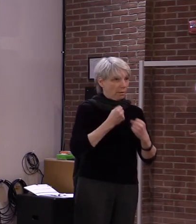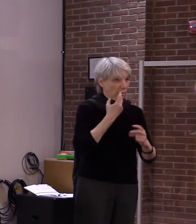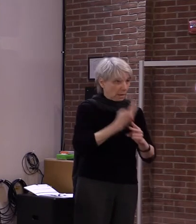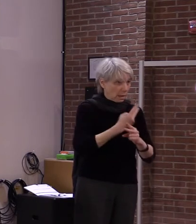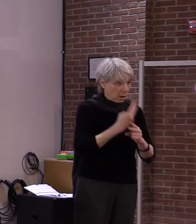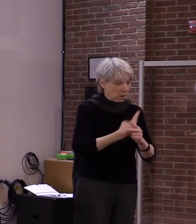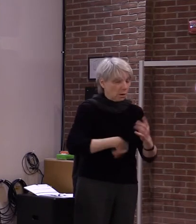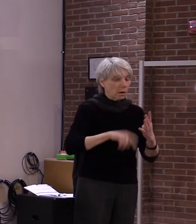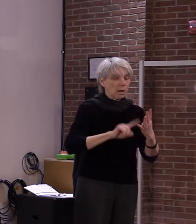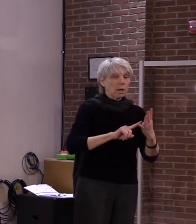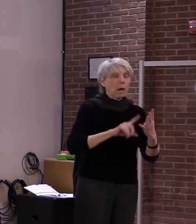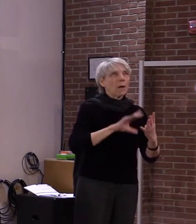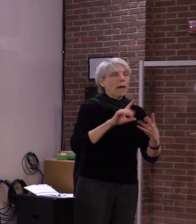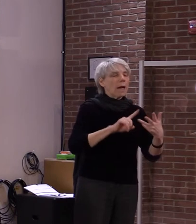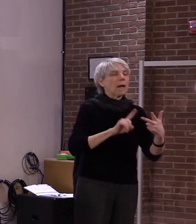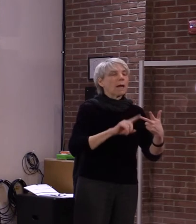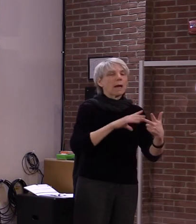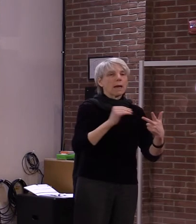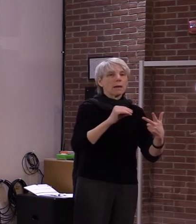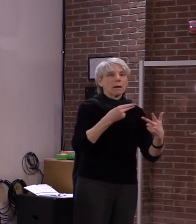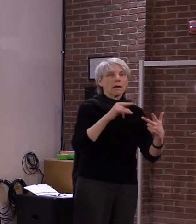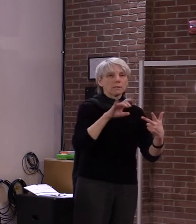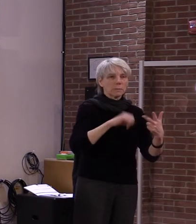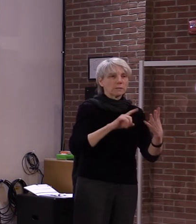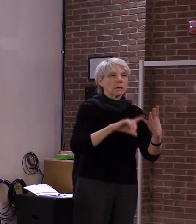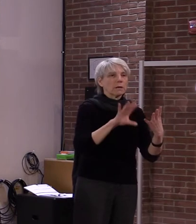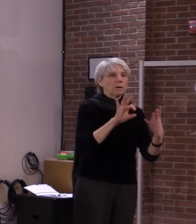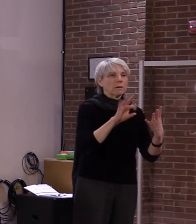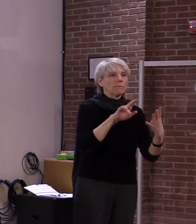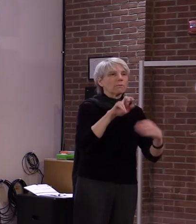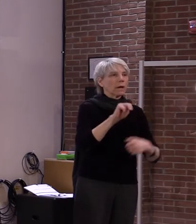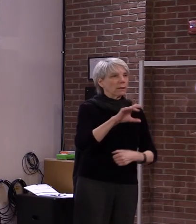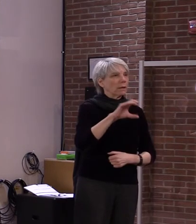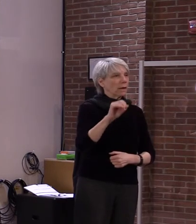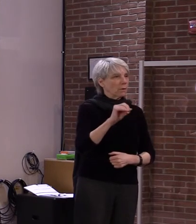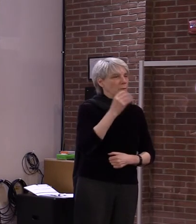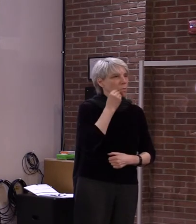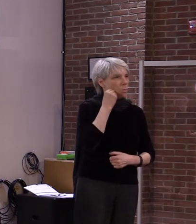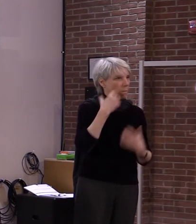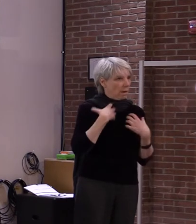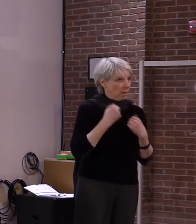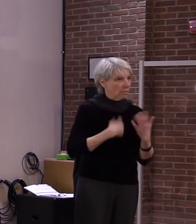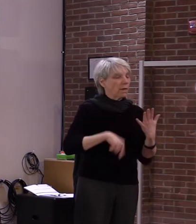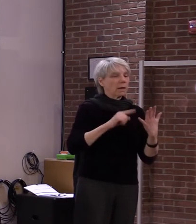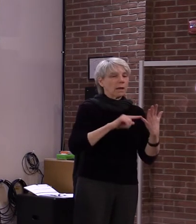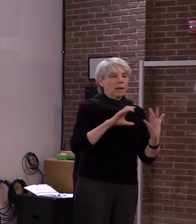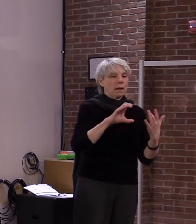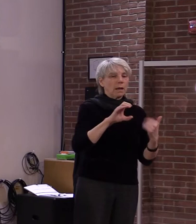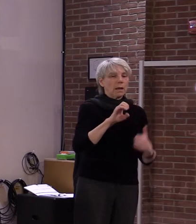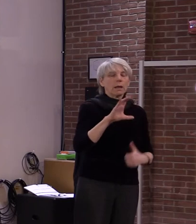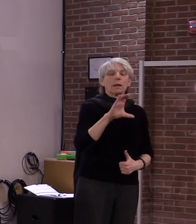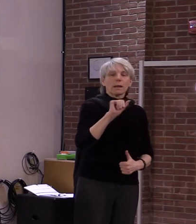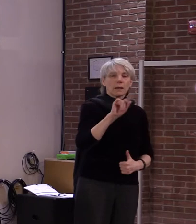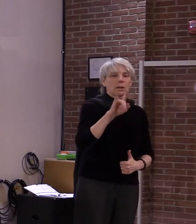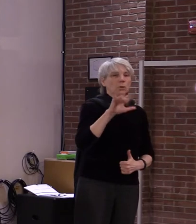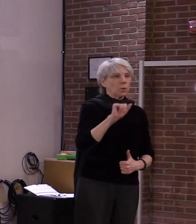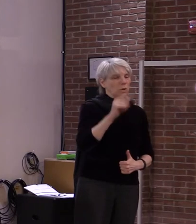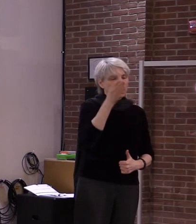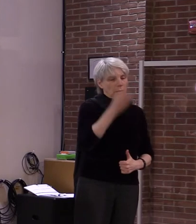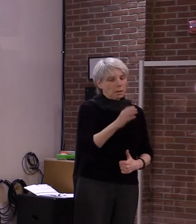and hospice and franklin county home health and caledonia essex